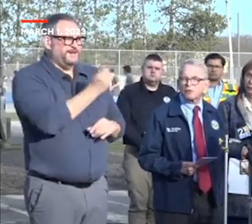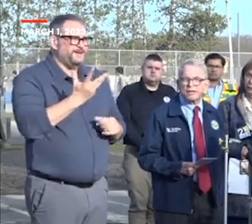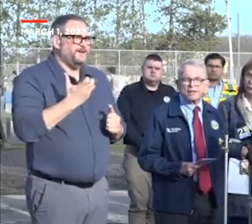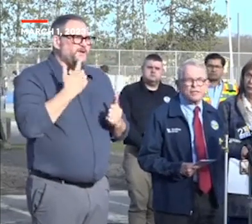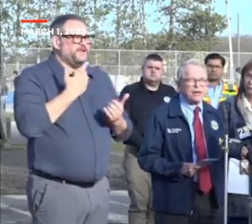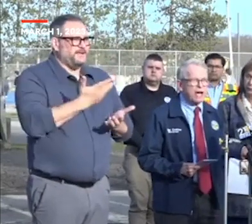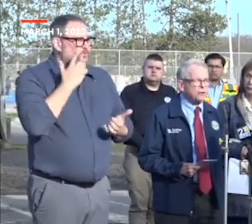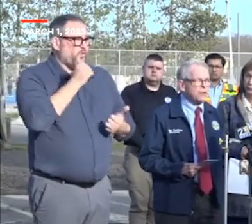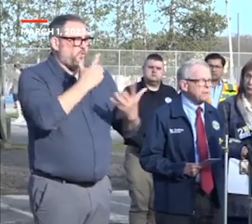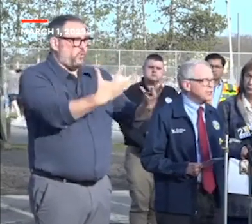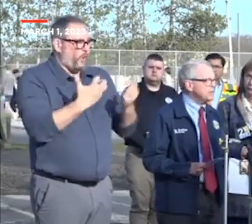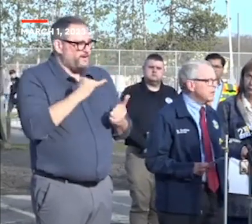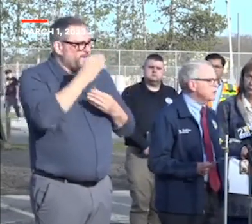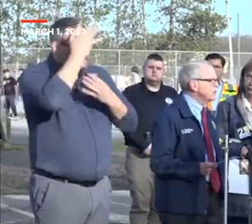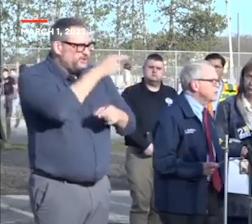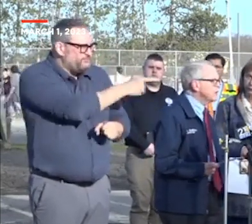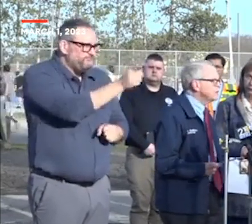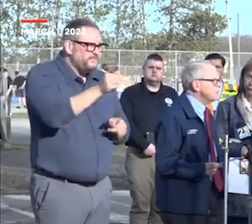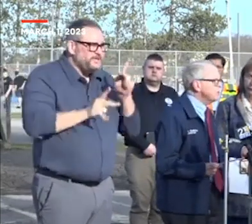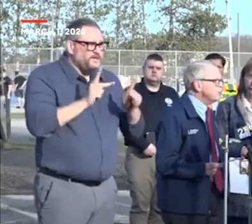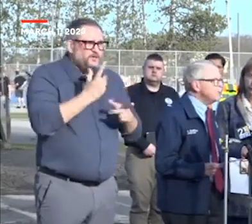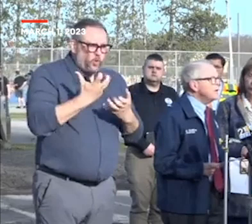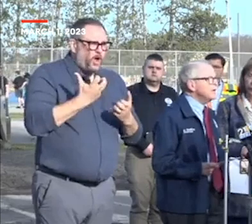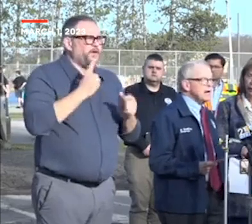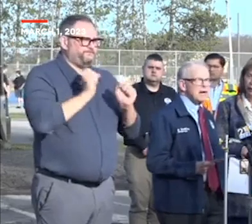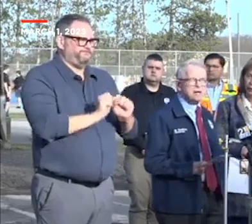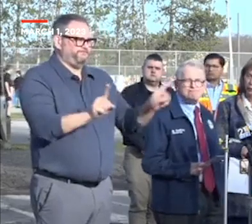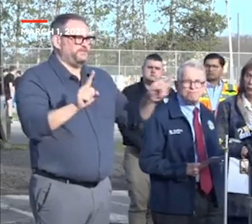get that. We're sending these out now to, I think, about 700 different people.